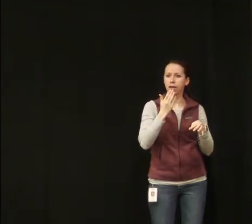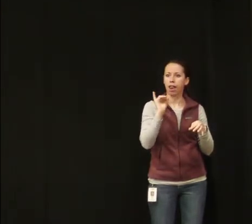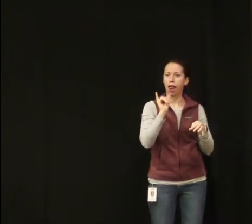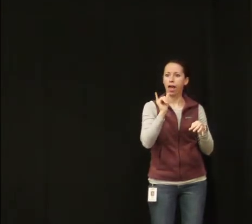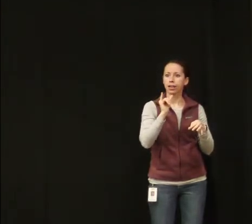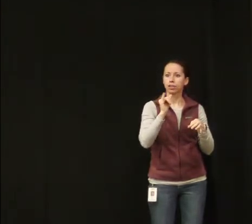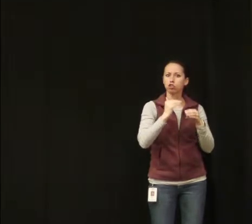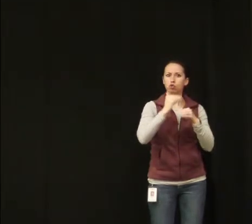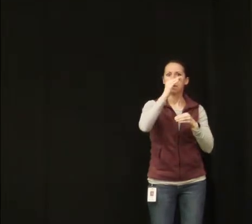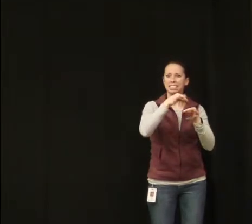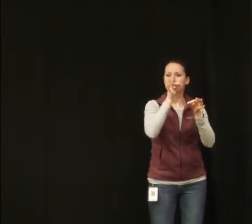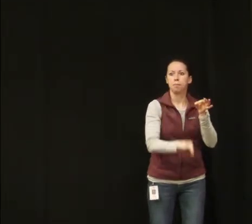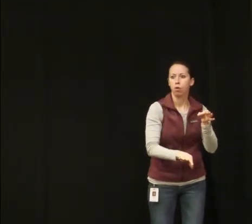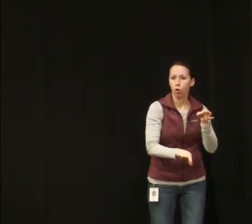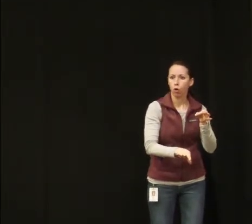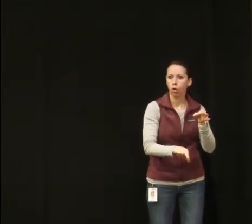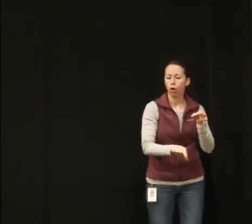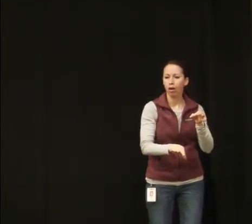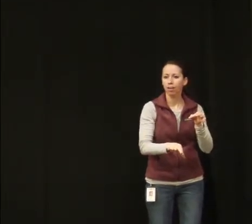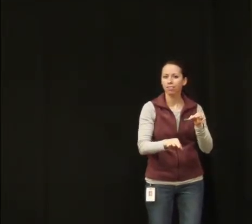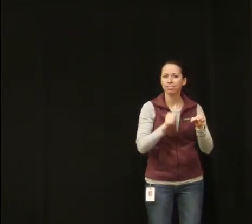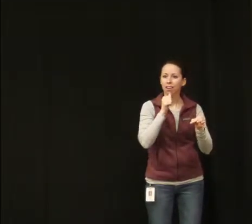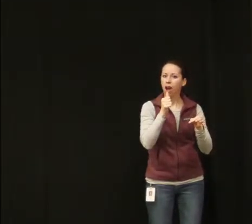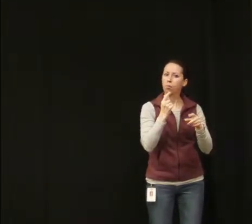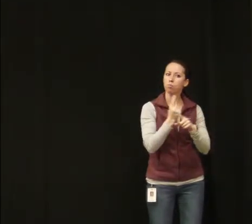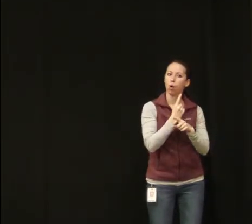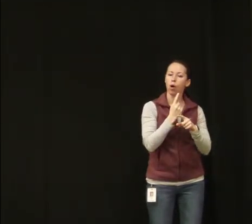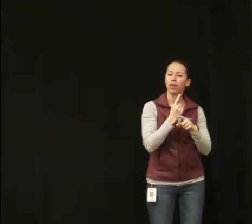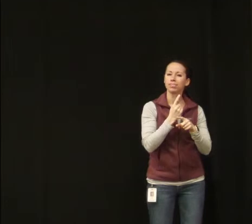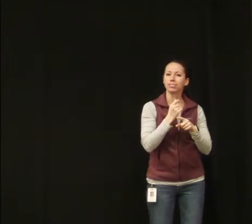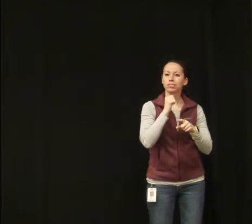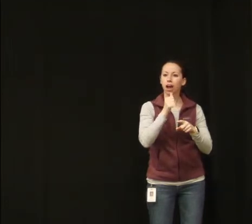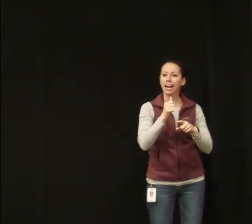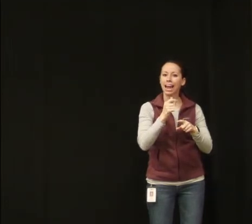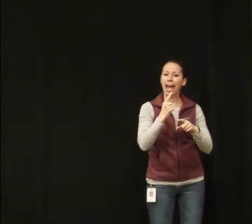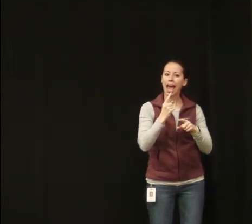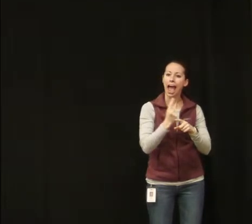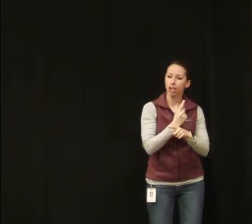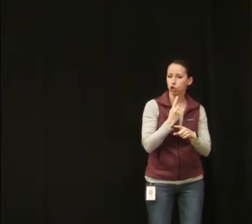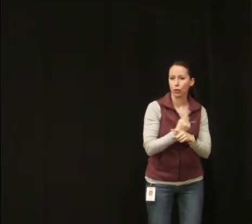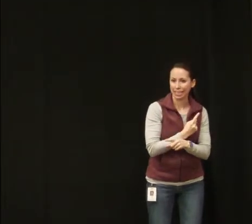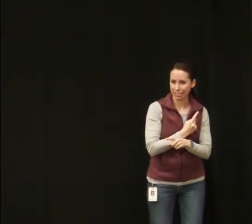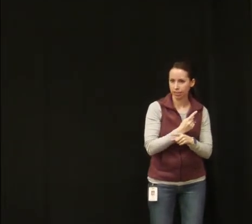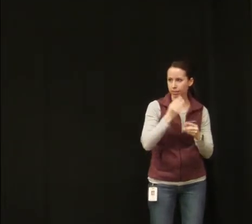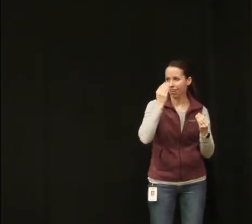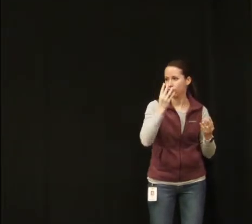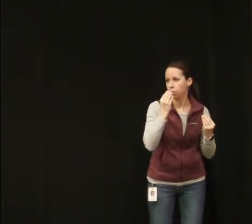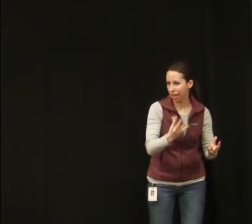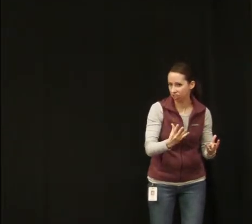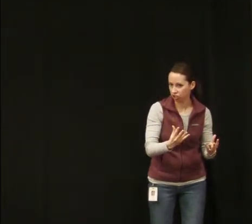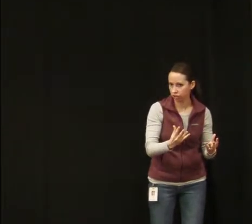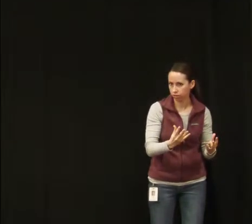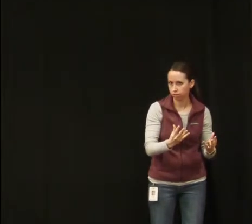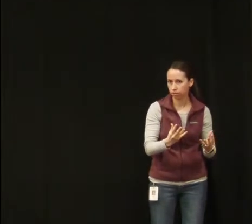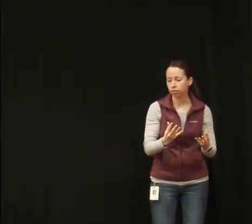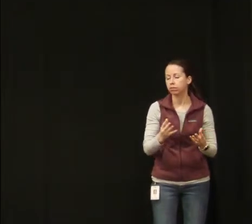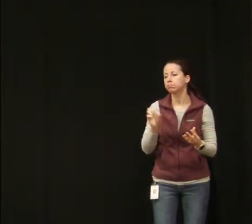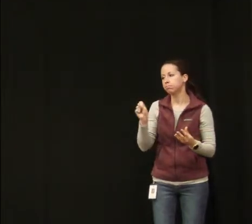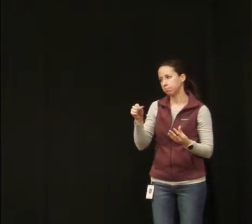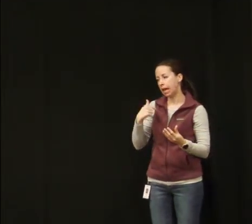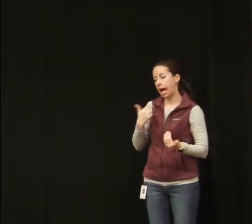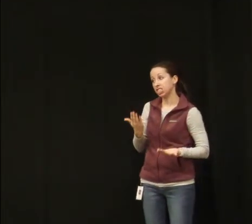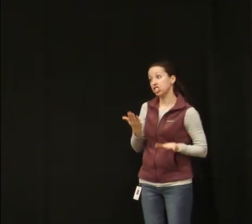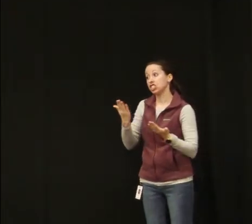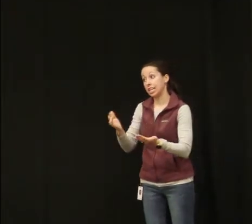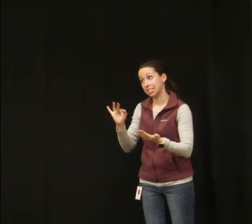oversimplified and probably not accurate view of what we're. And I would suggest, if you